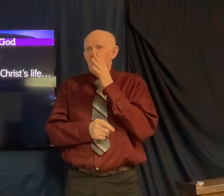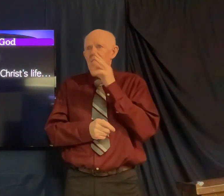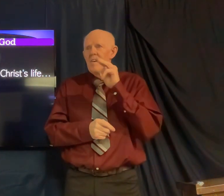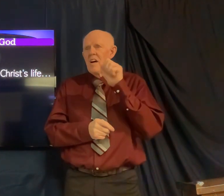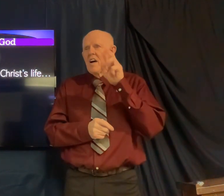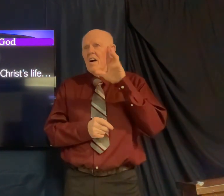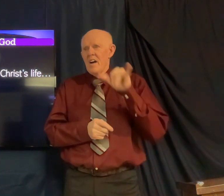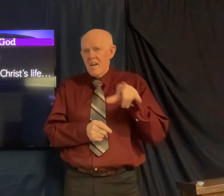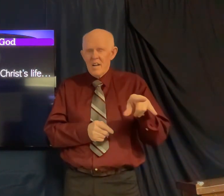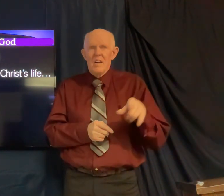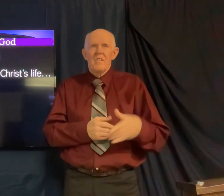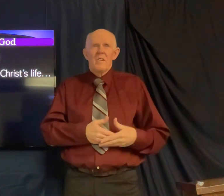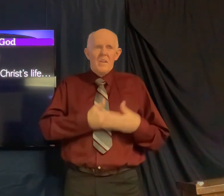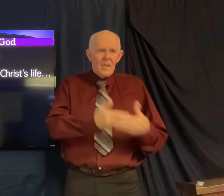from the Virgin Mary,